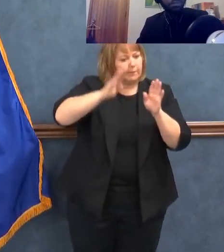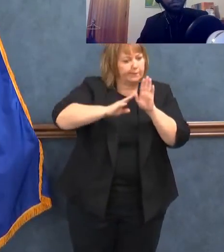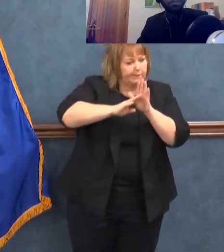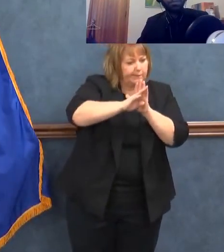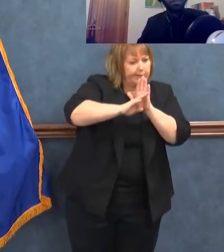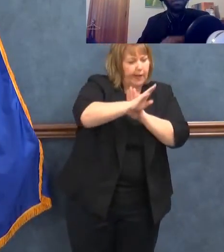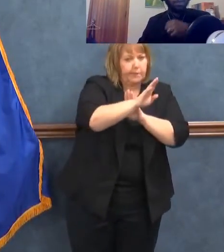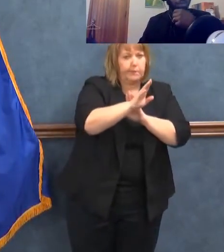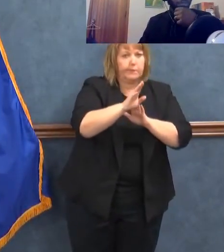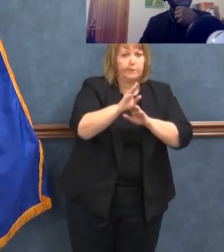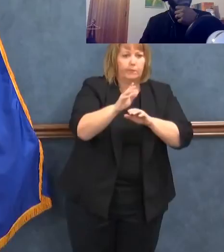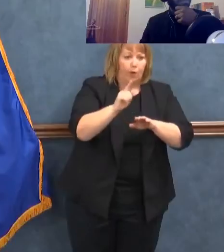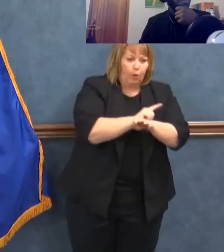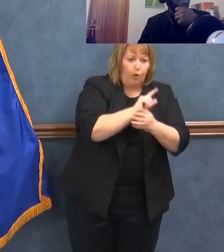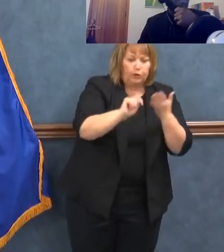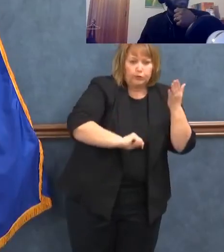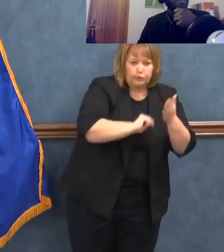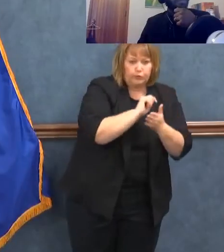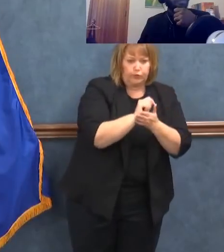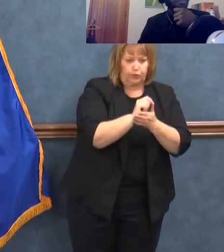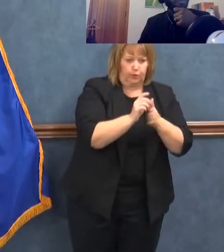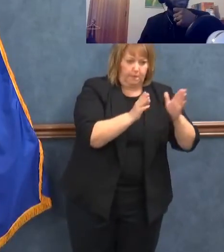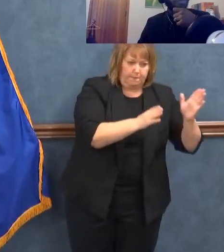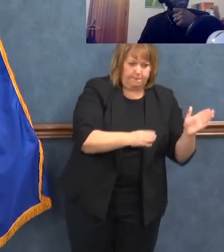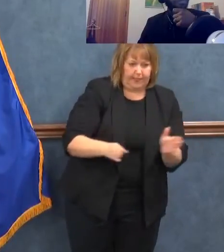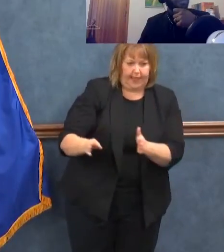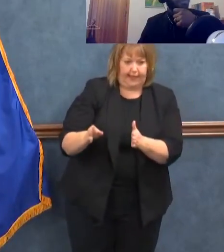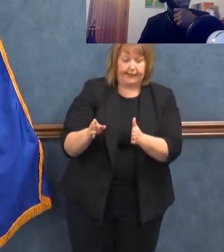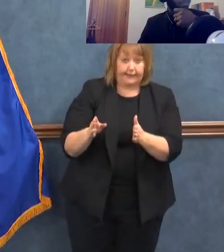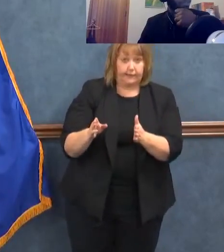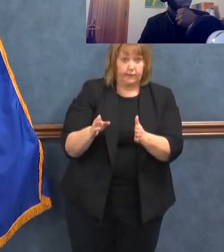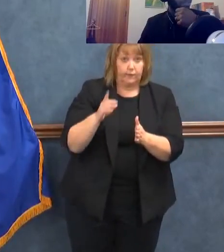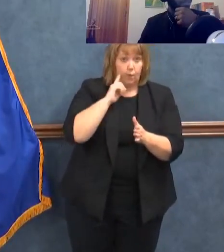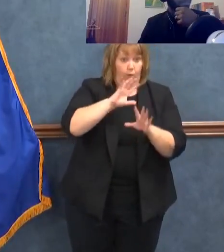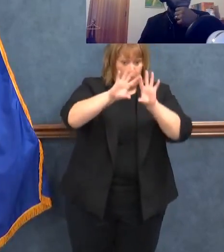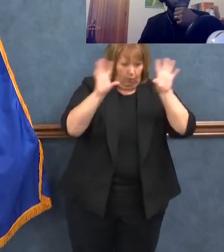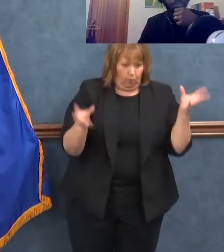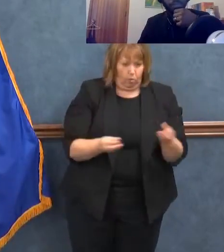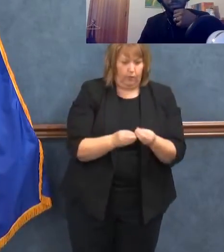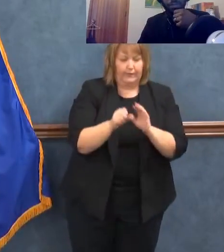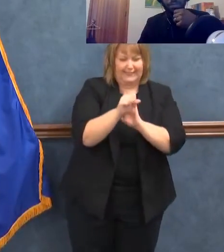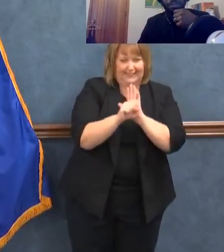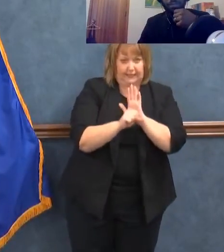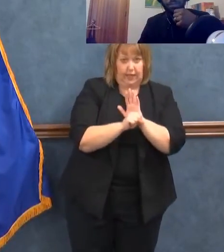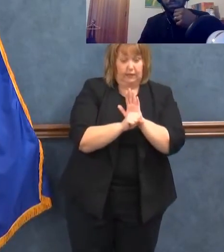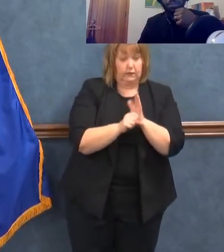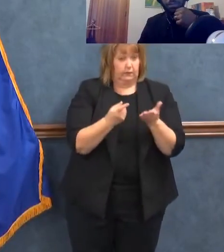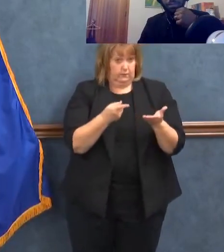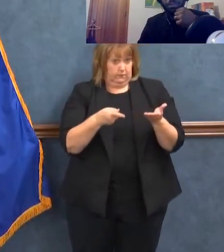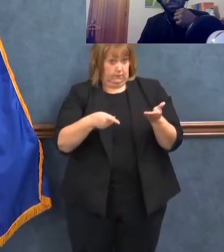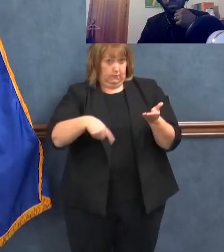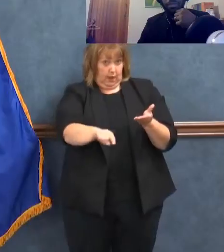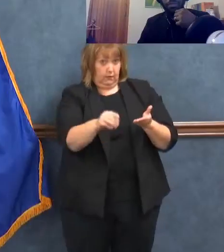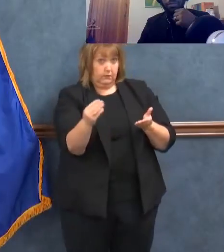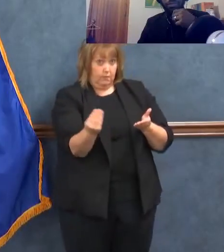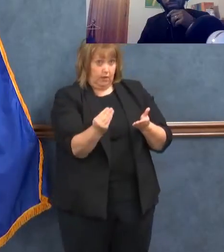the state of Nevada. I'll be rolling that out for you next Monday. I see. I believe this plan will help us to achieve 2 important